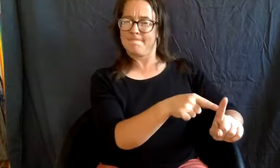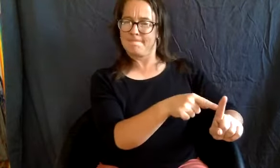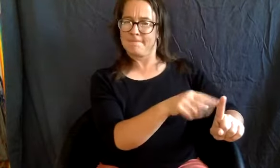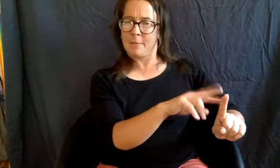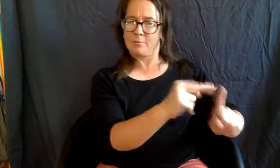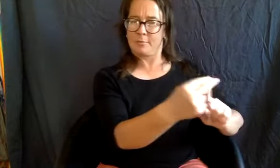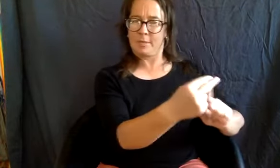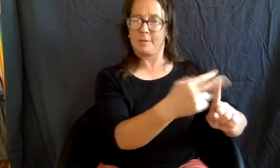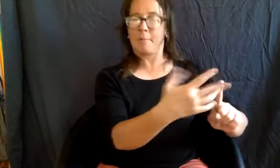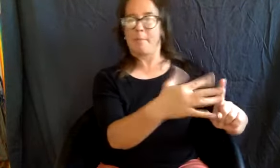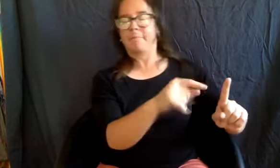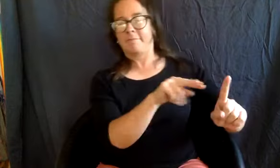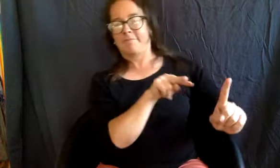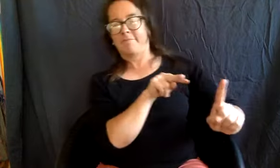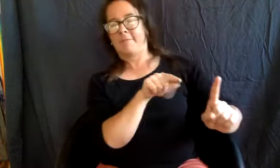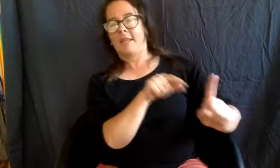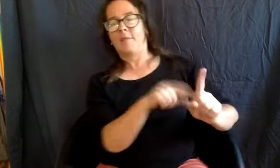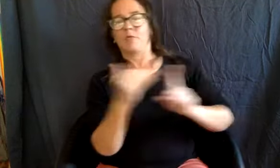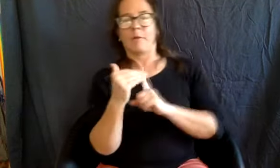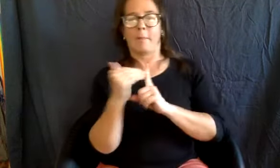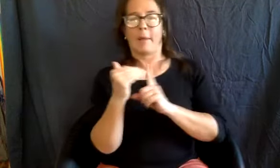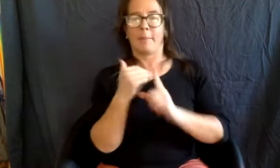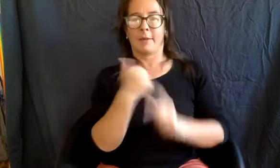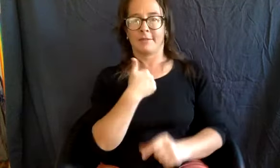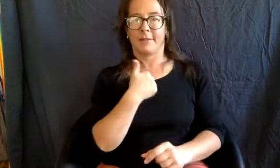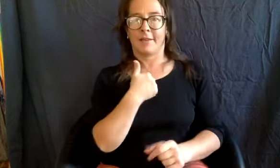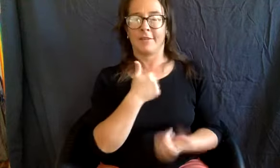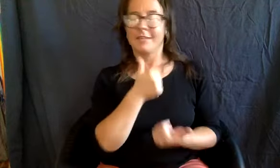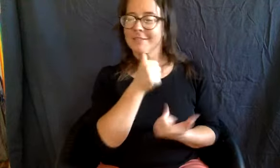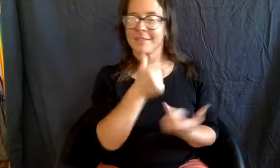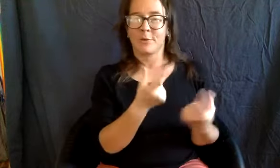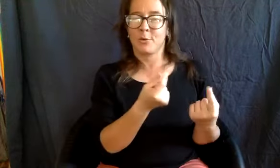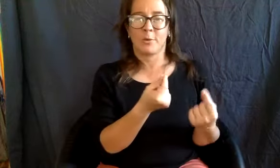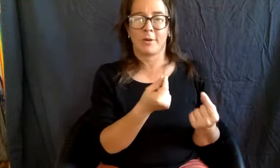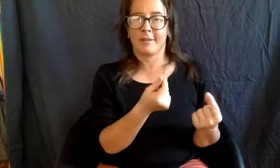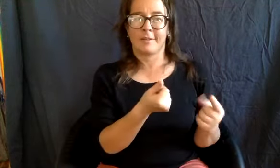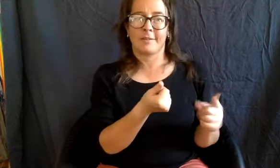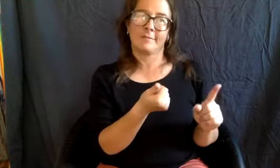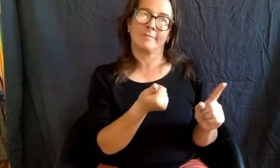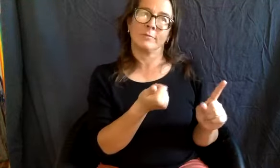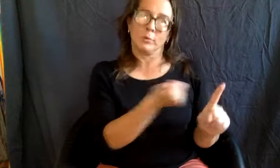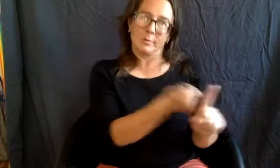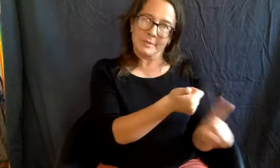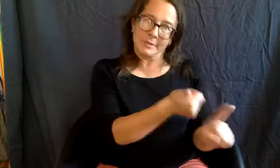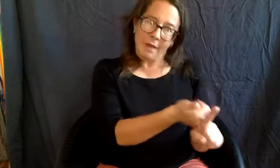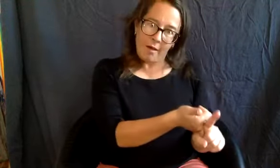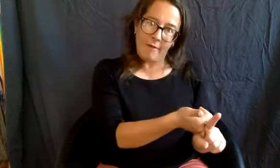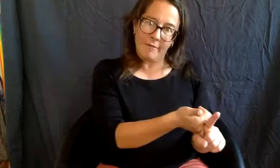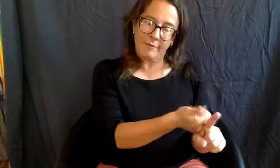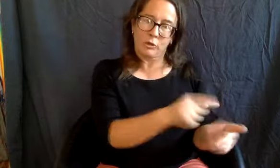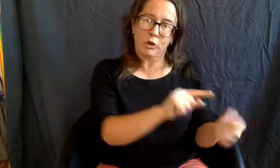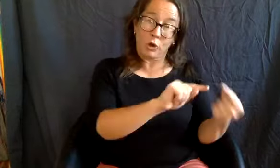live our life. I can't live his life. And I think as a parent, that's the hardest thing, is trying not to live their life,